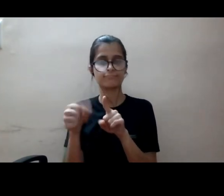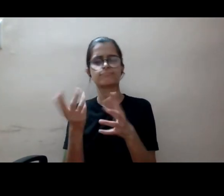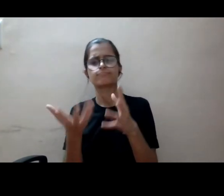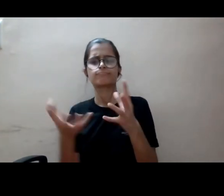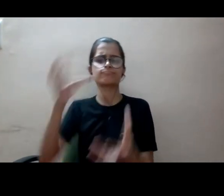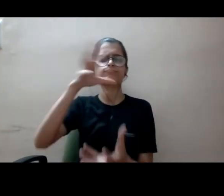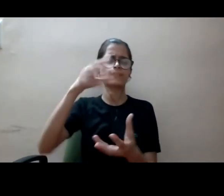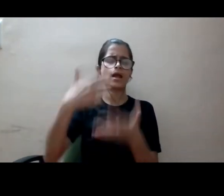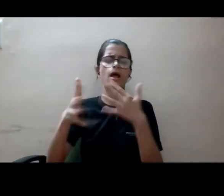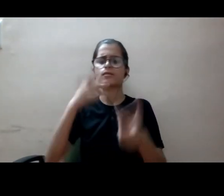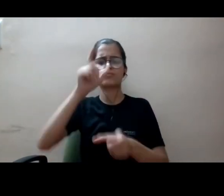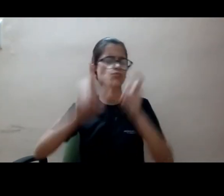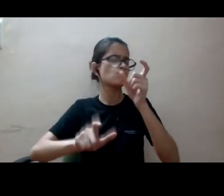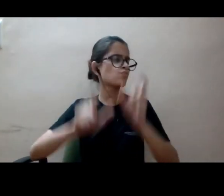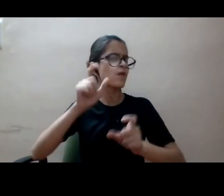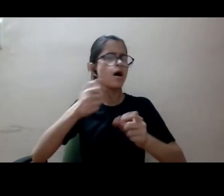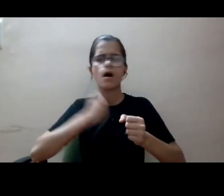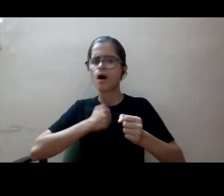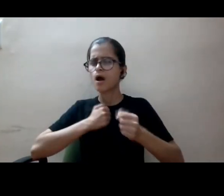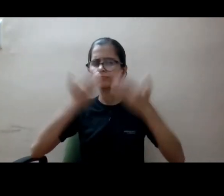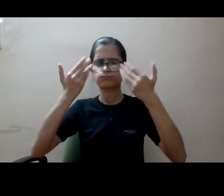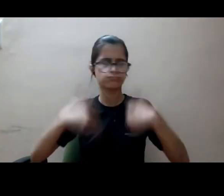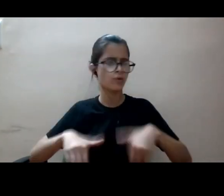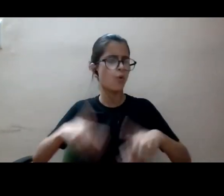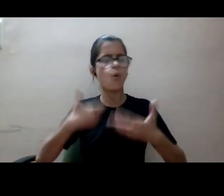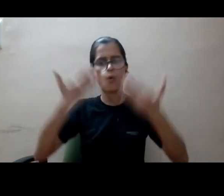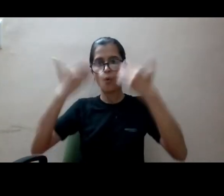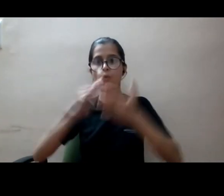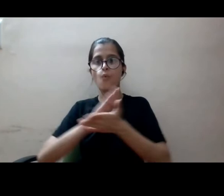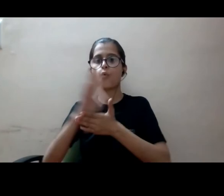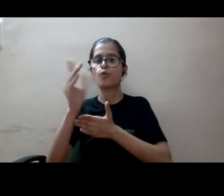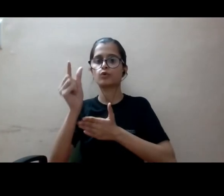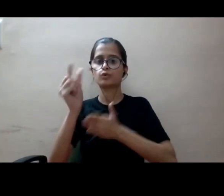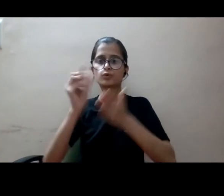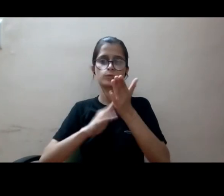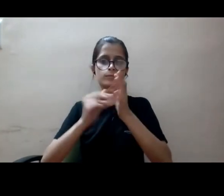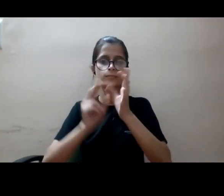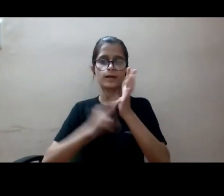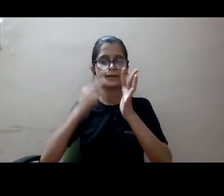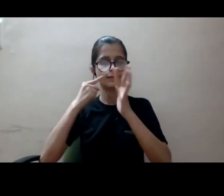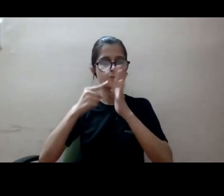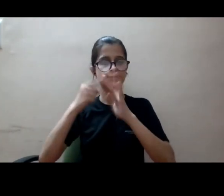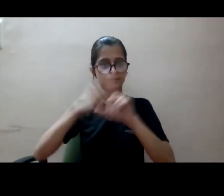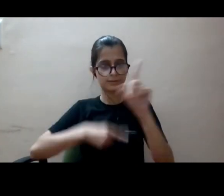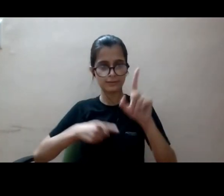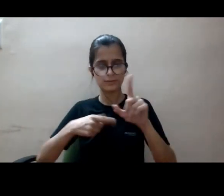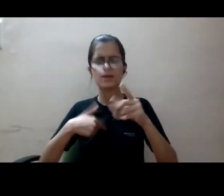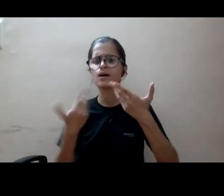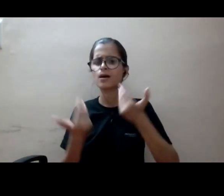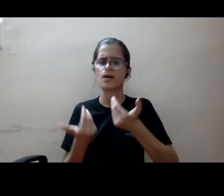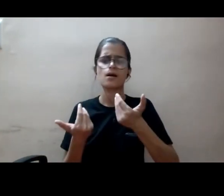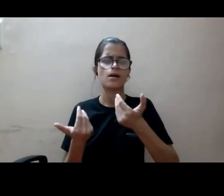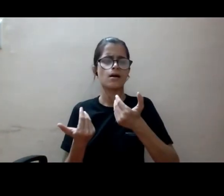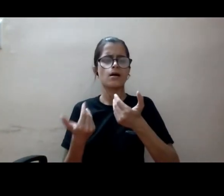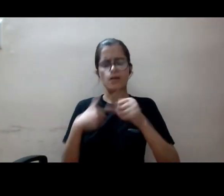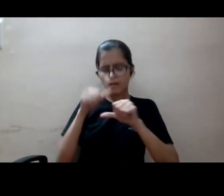human bodies and part of the whole picture of humanity, right? And so that's part of the